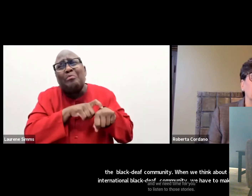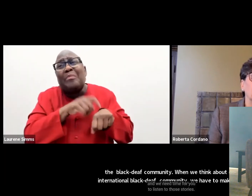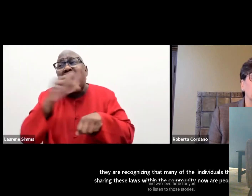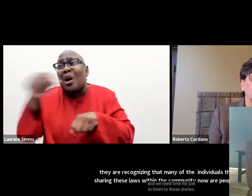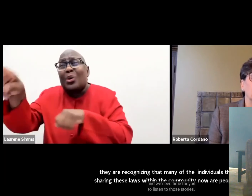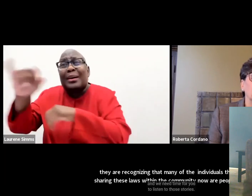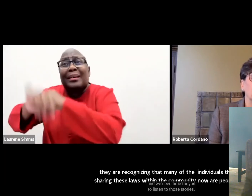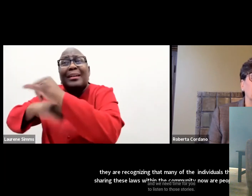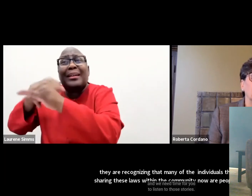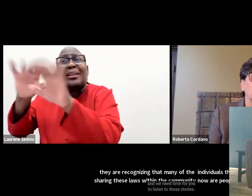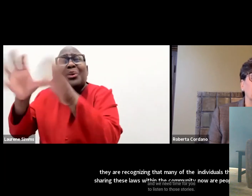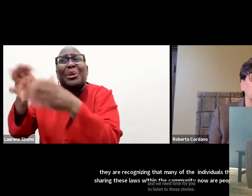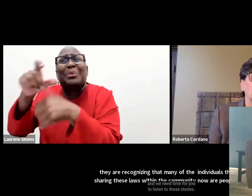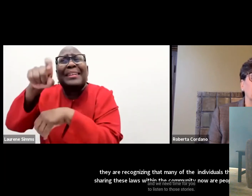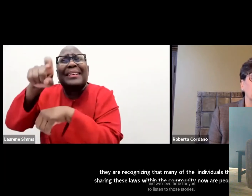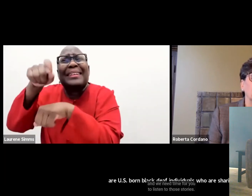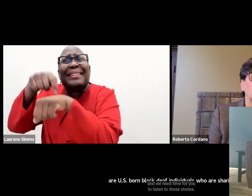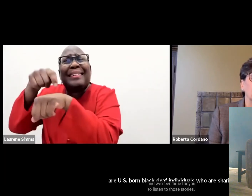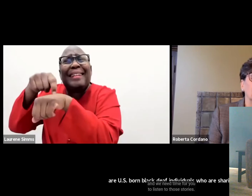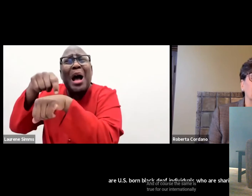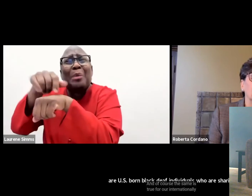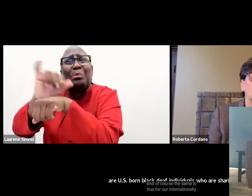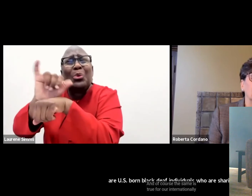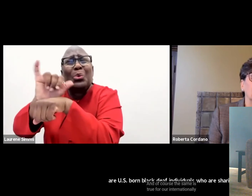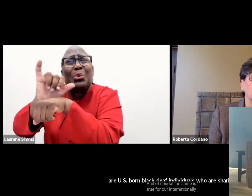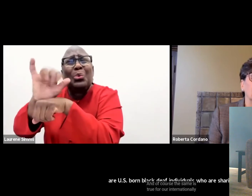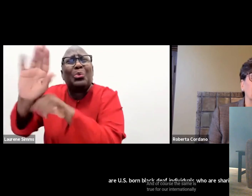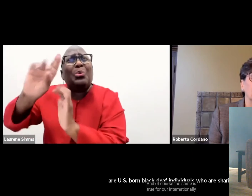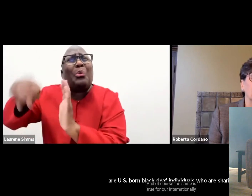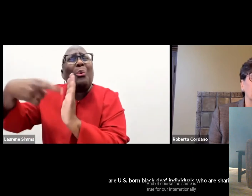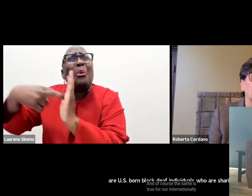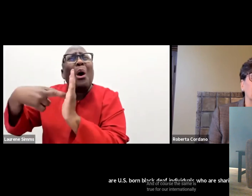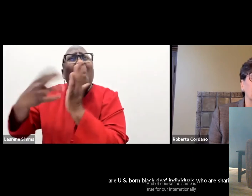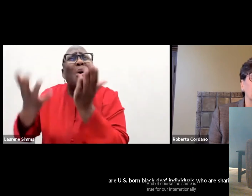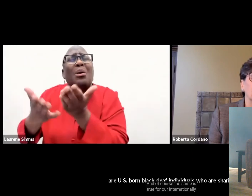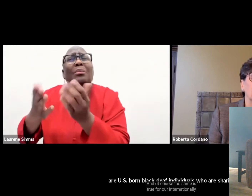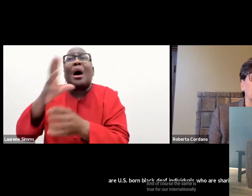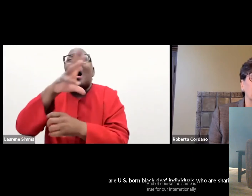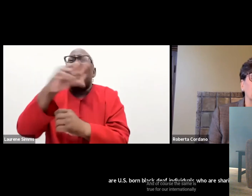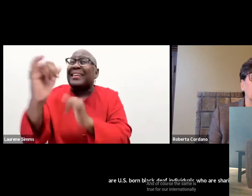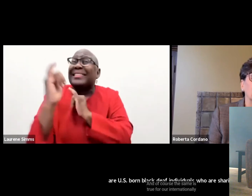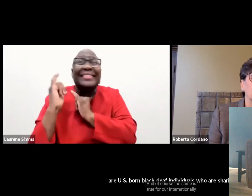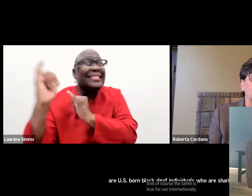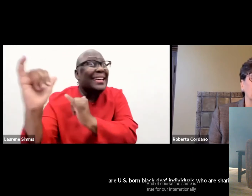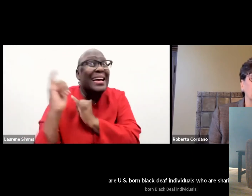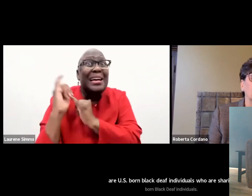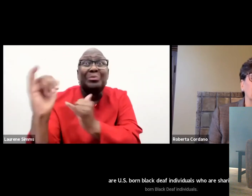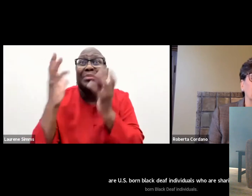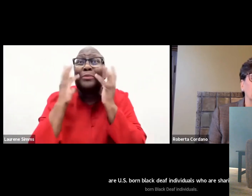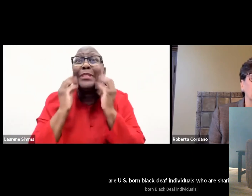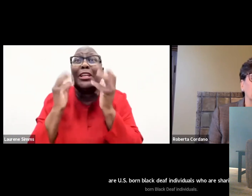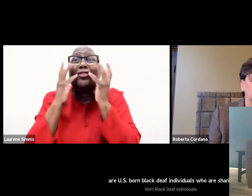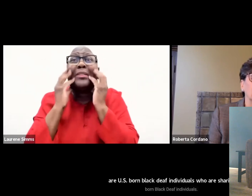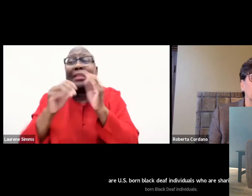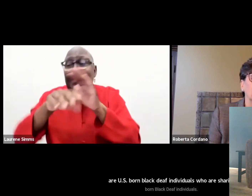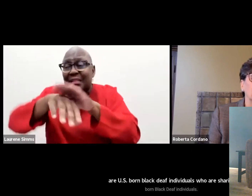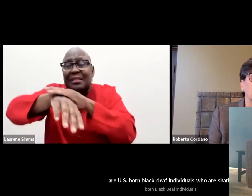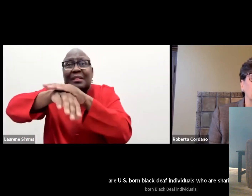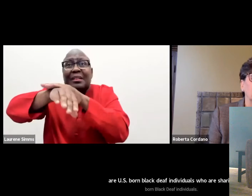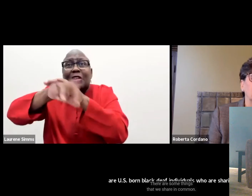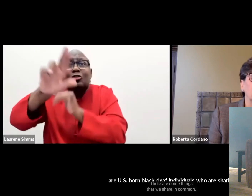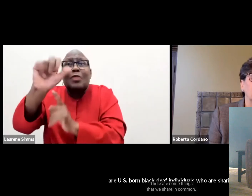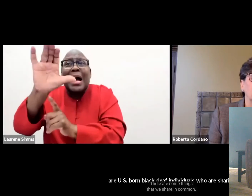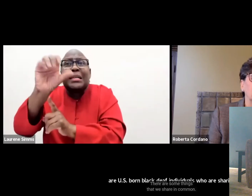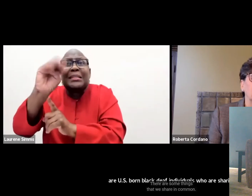discuss the struggles that we have and the pain that we experience. And the same is true for international